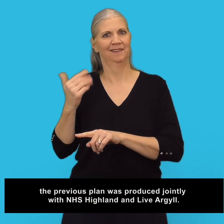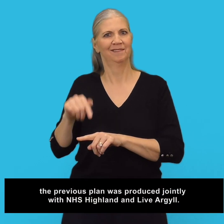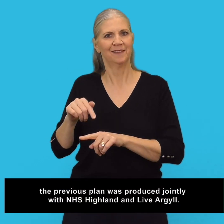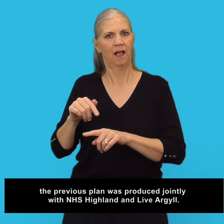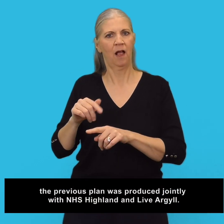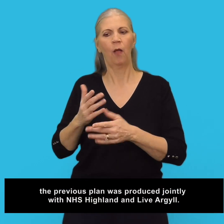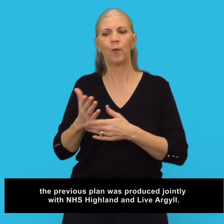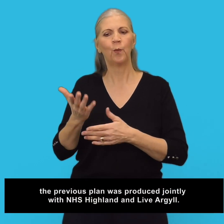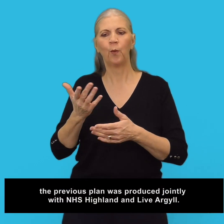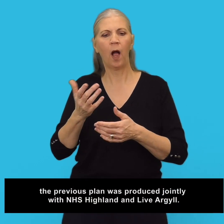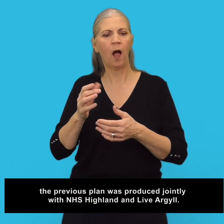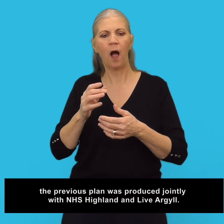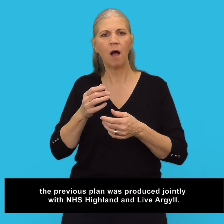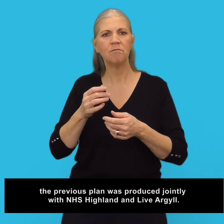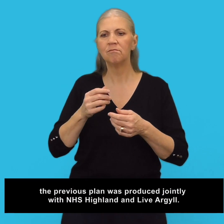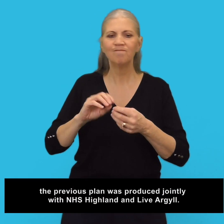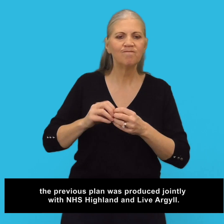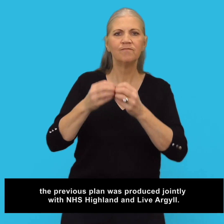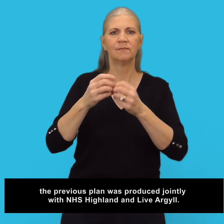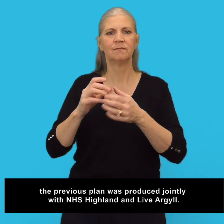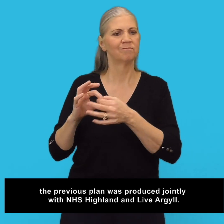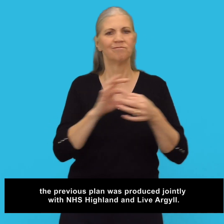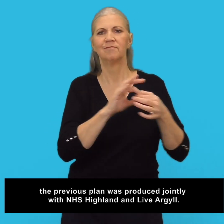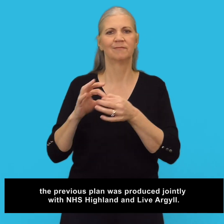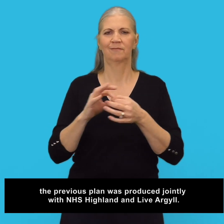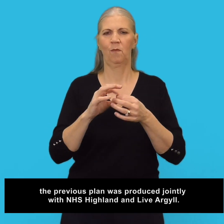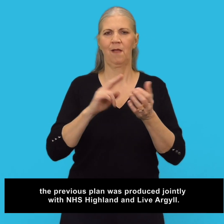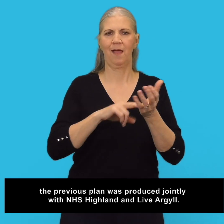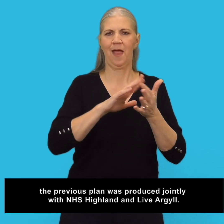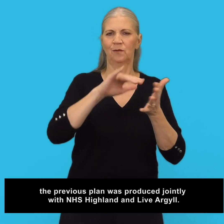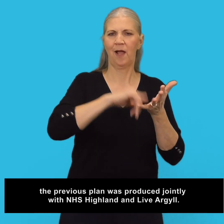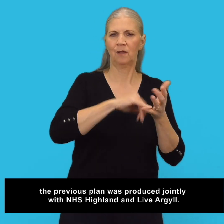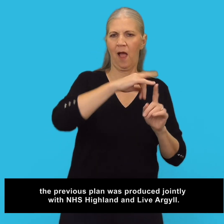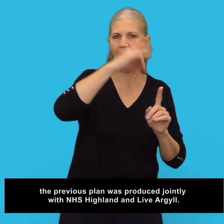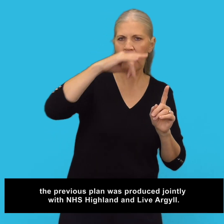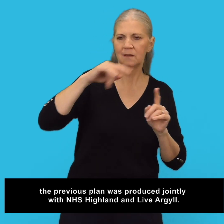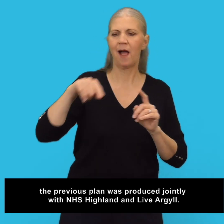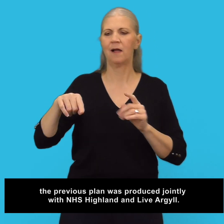jointly with NHS Highland and Live Argyll.